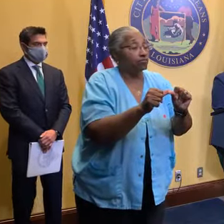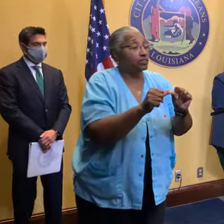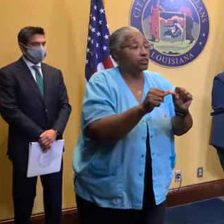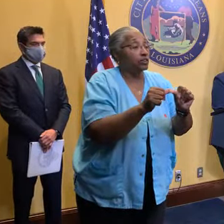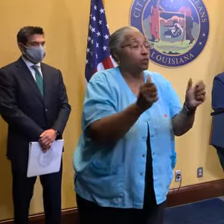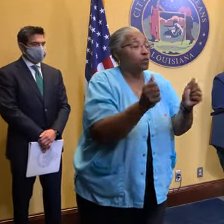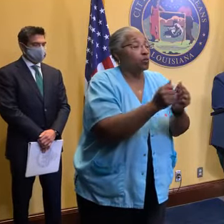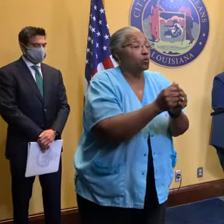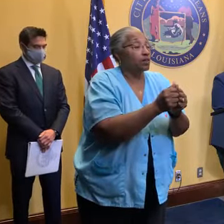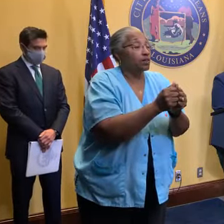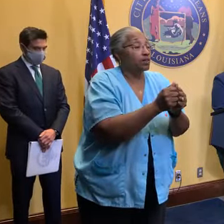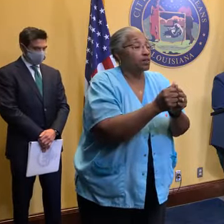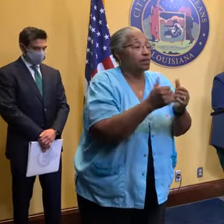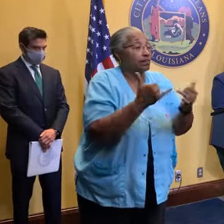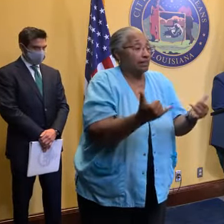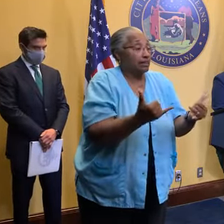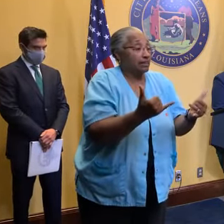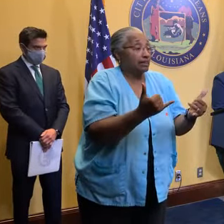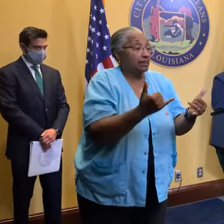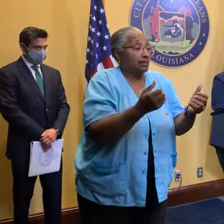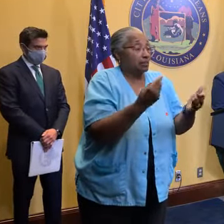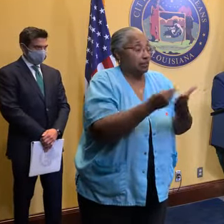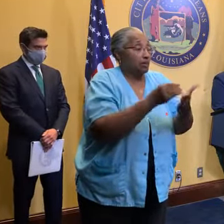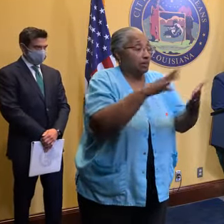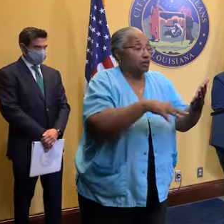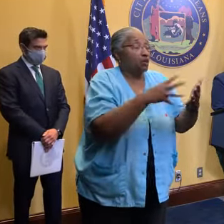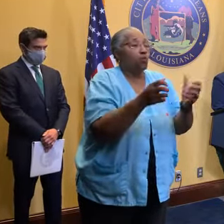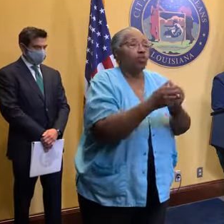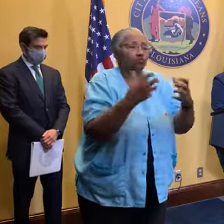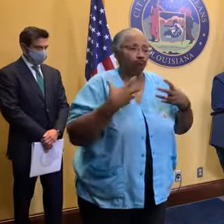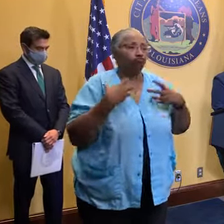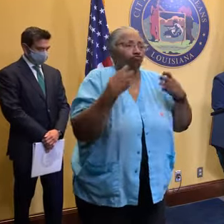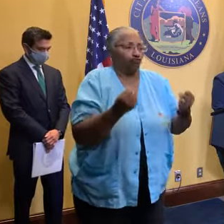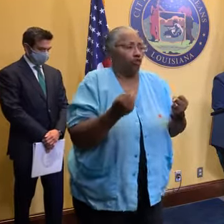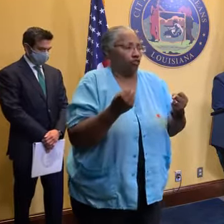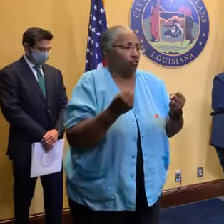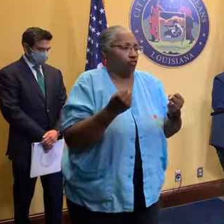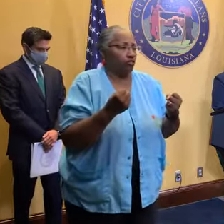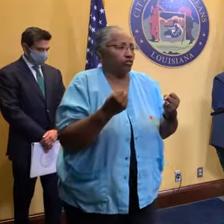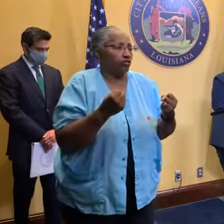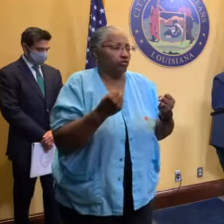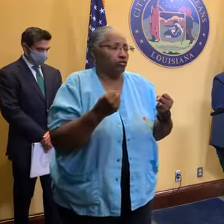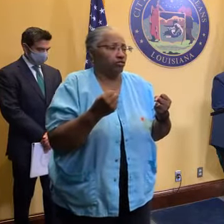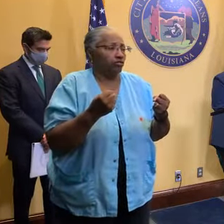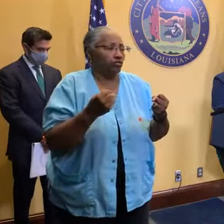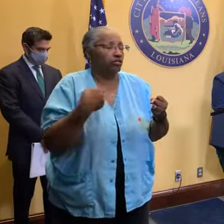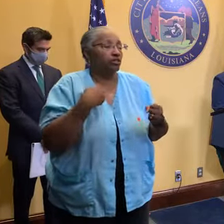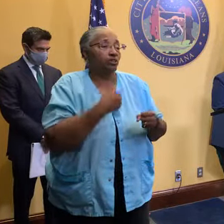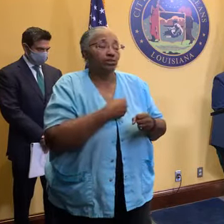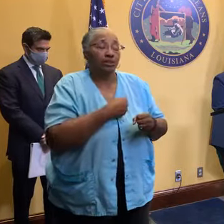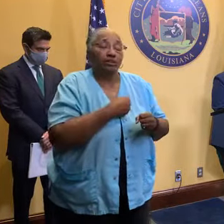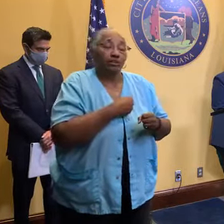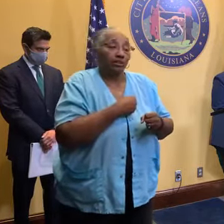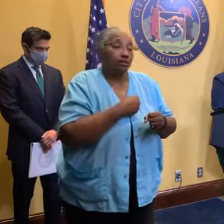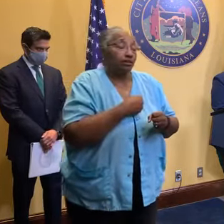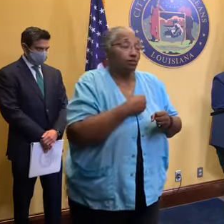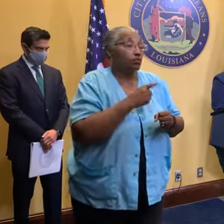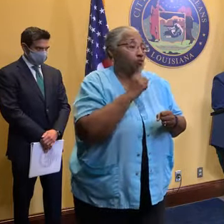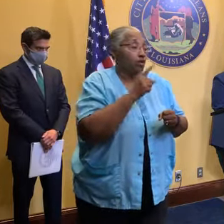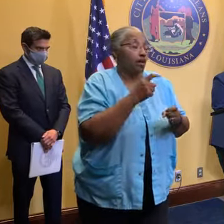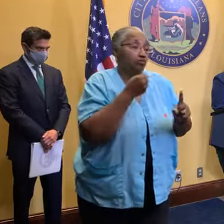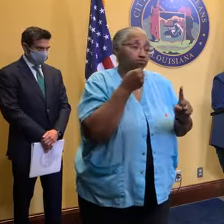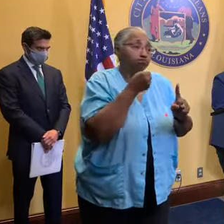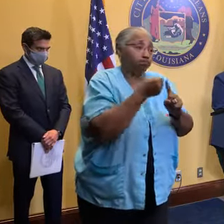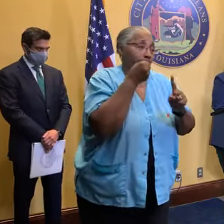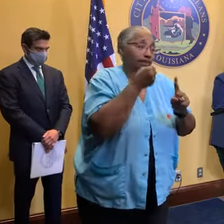again in a very strong position. New Orleans took an unimaginable blow this